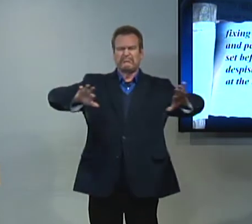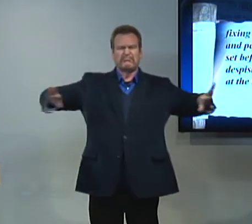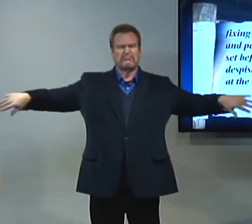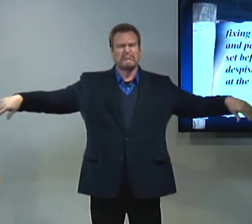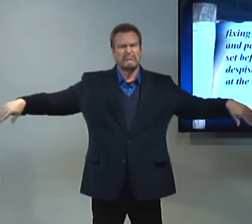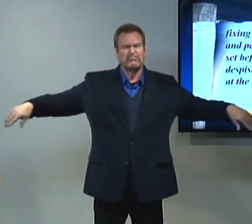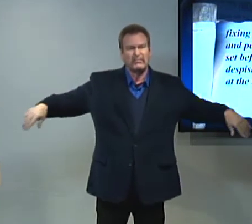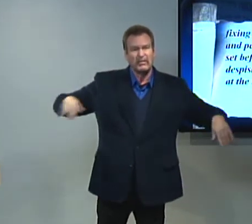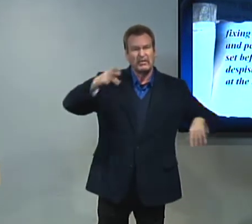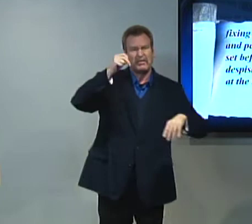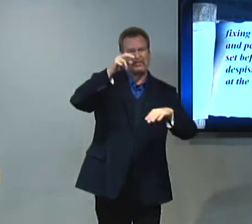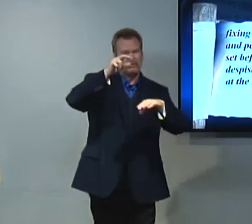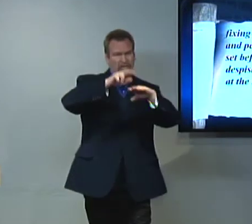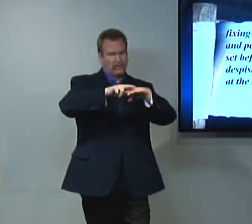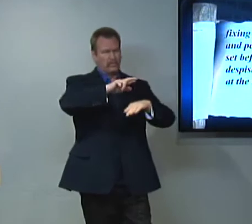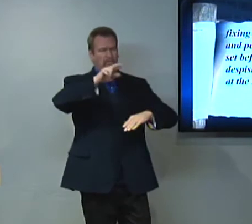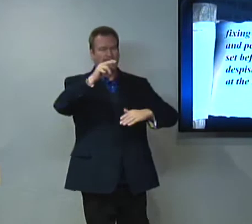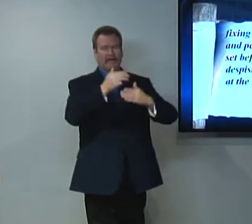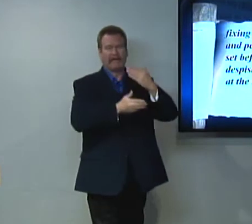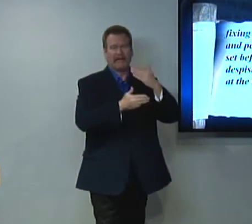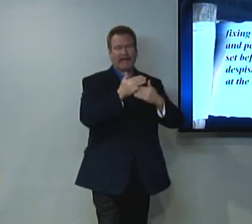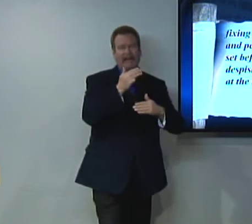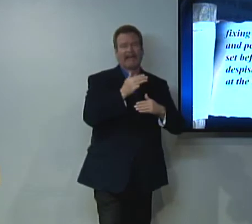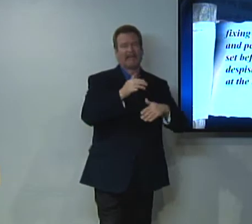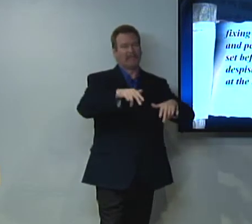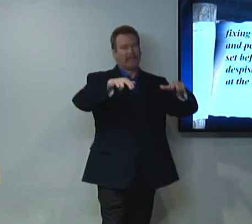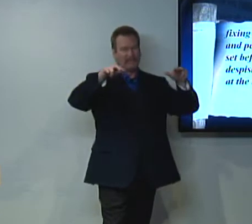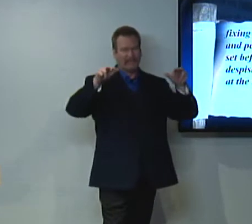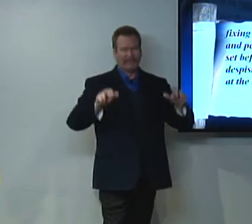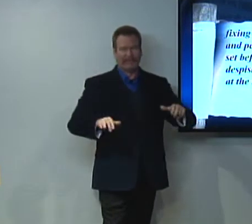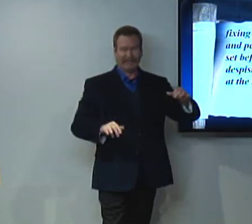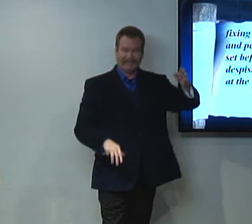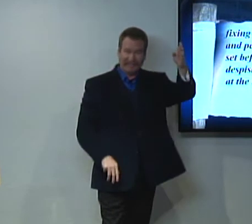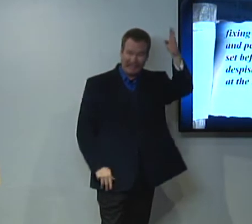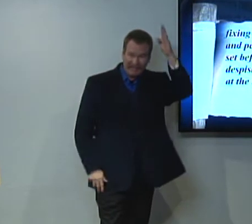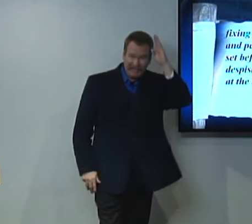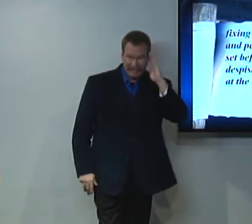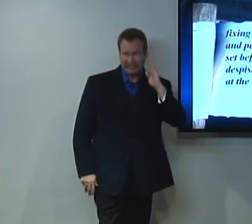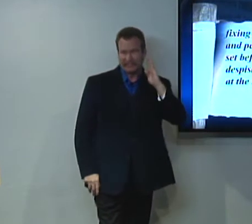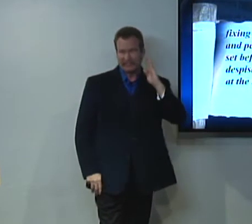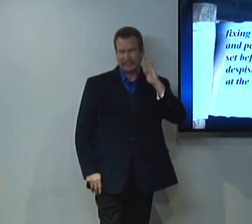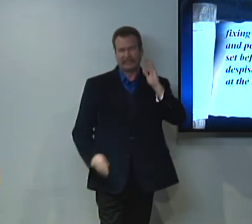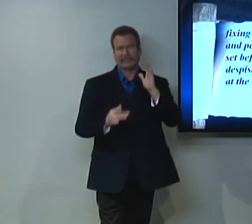despising the shame, and is sat down at the right hand of the throne of God.